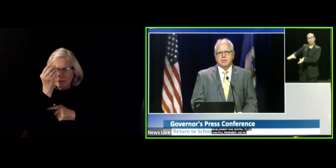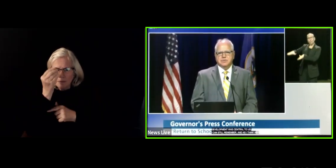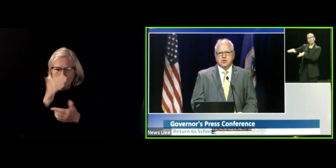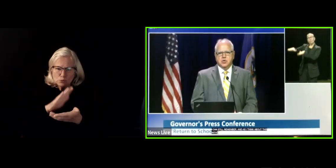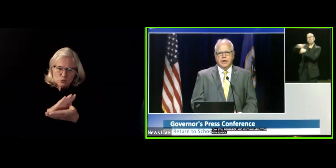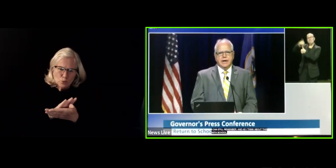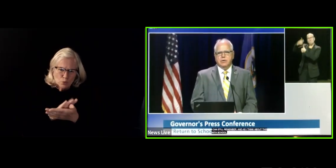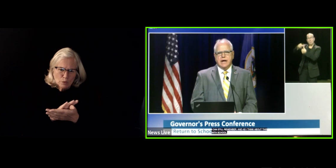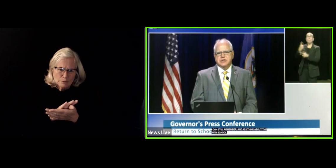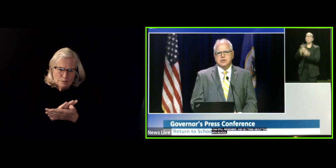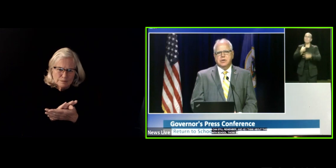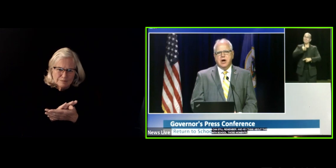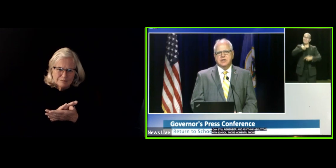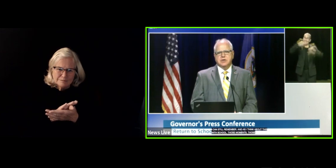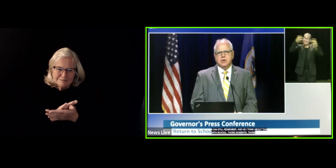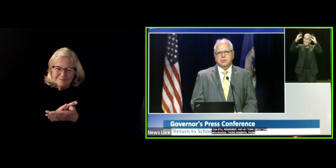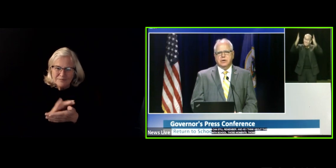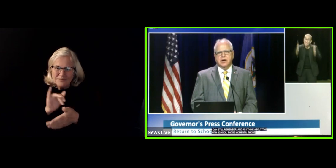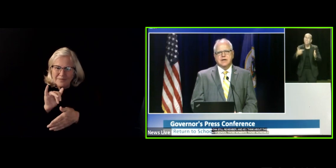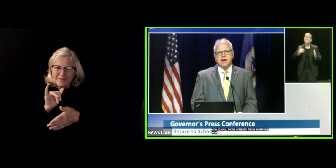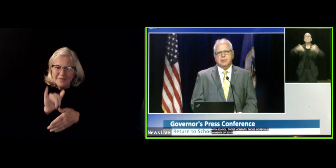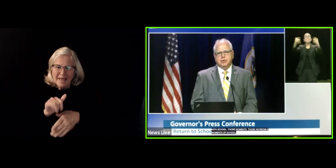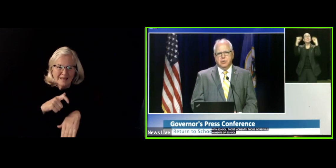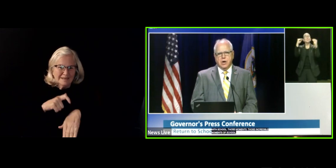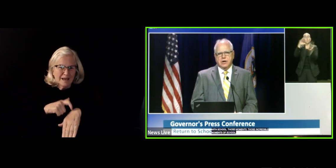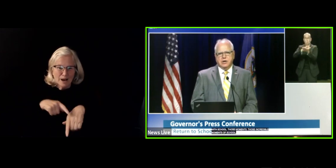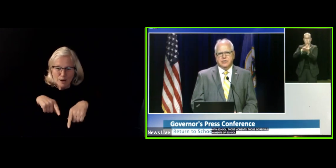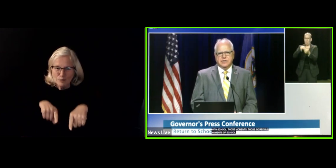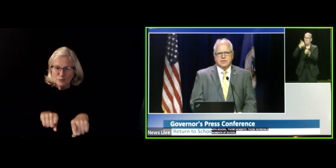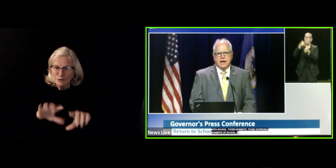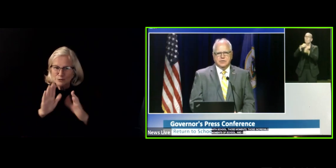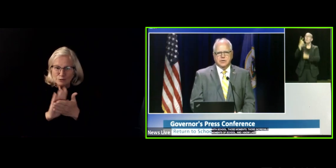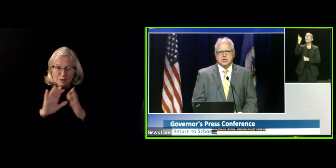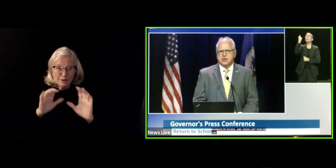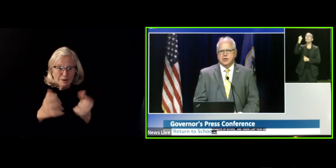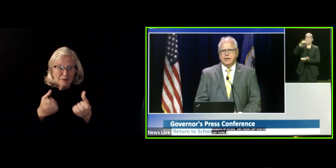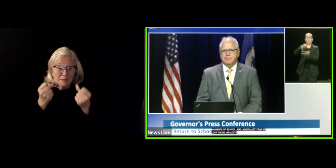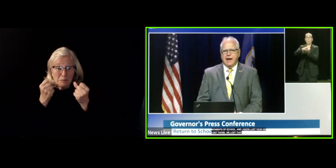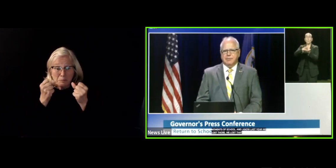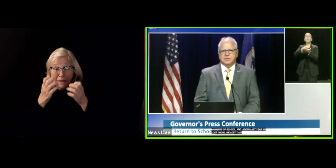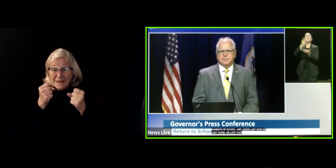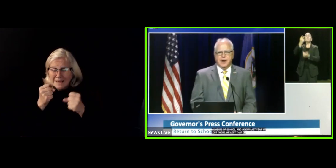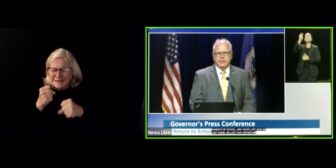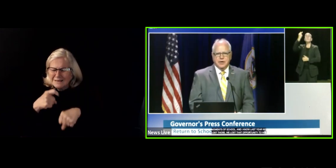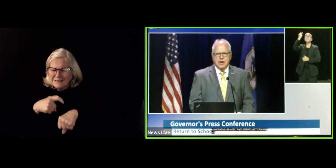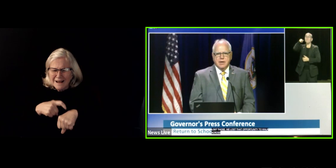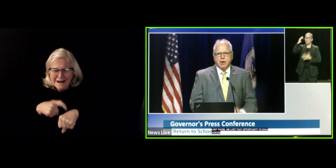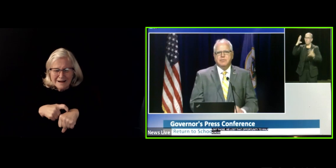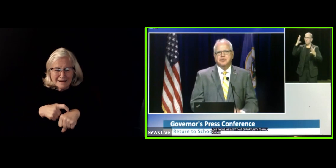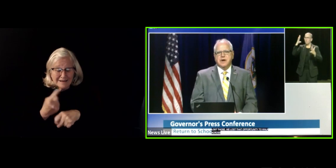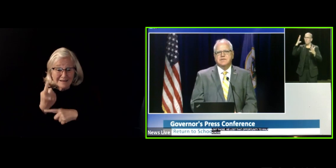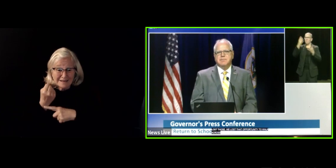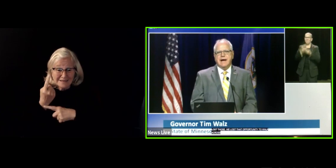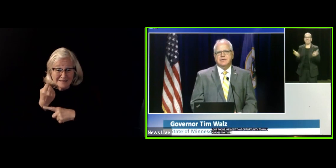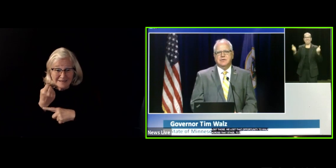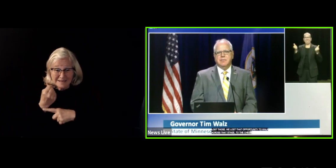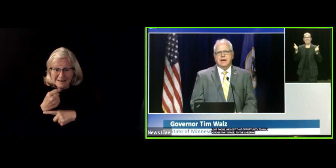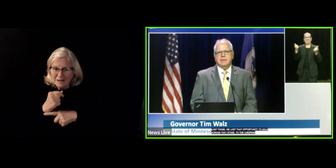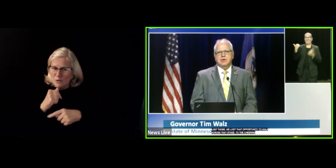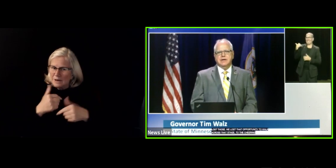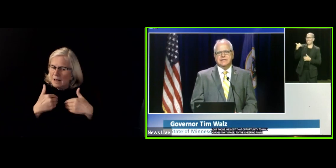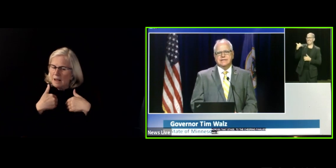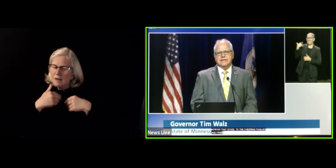moments of school. And I know last year we lost those. We lost that opportunity to walk across that stage to the cheering families and friends, part of those rites of passage that